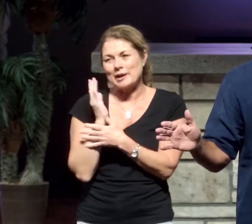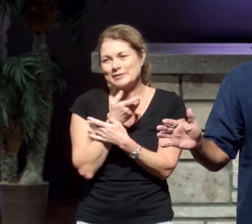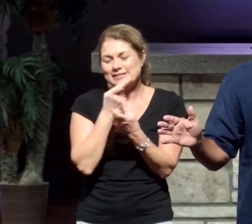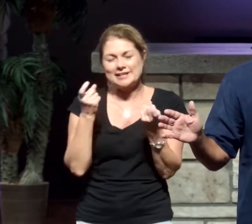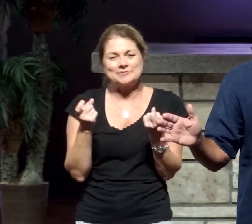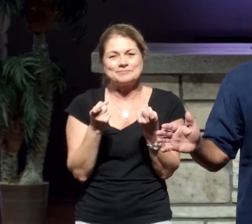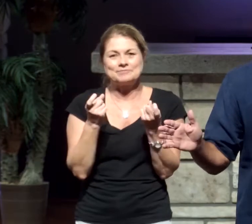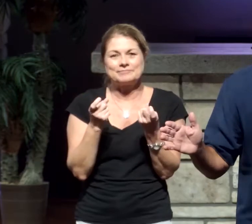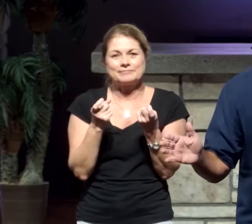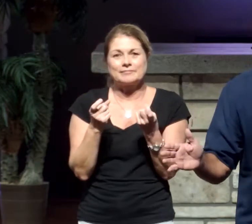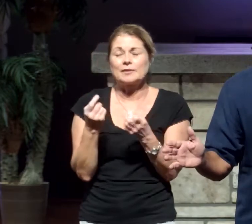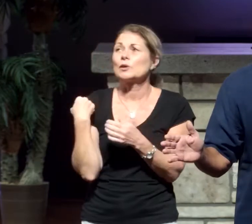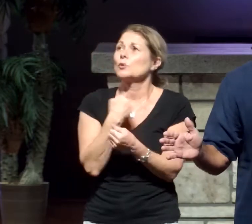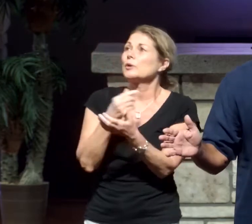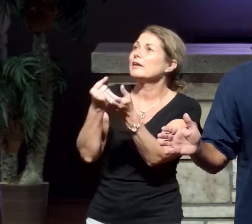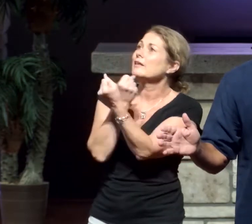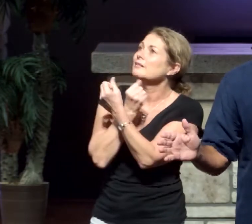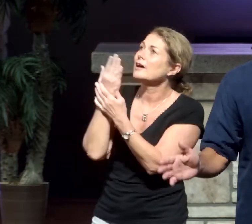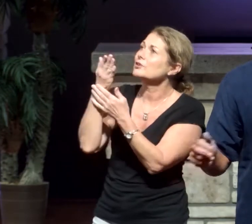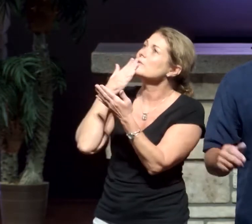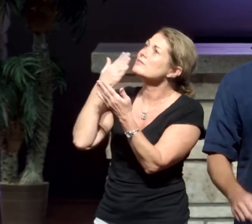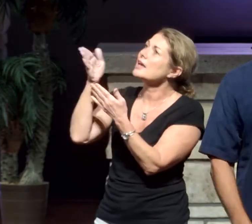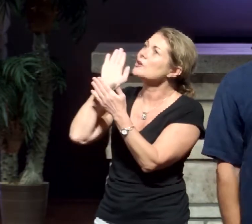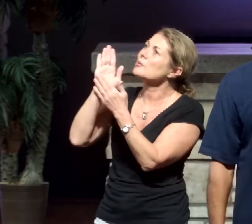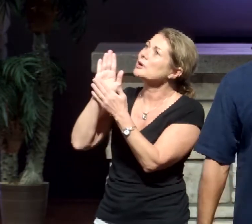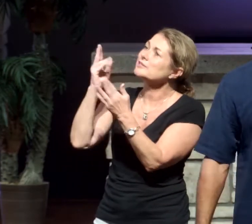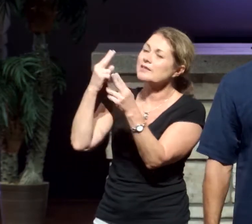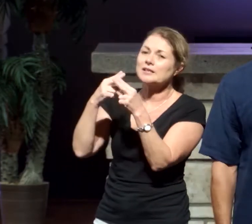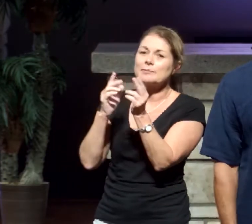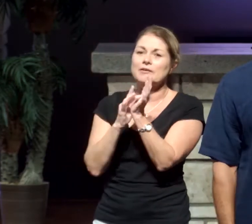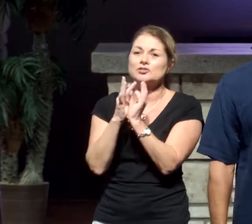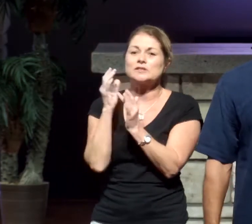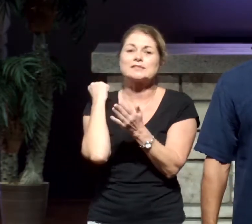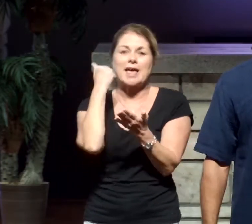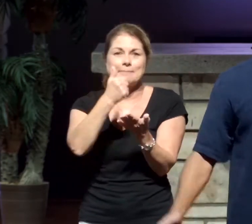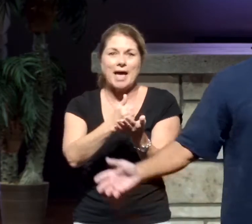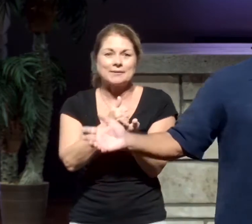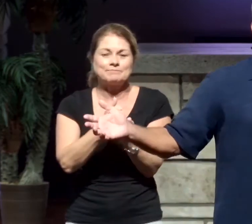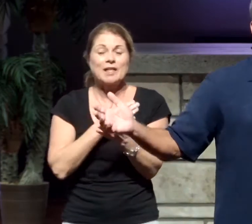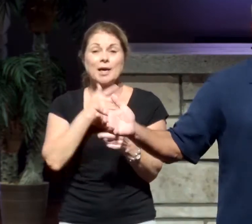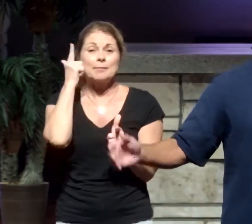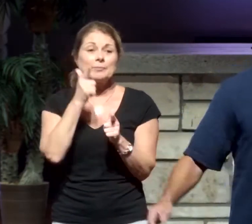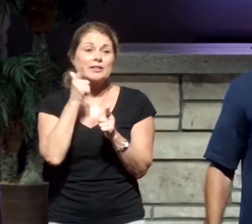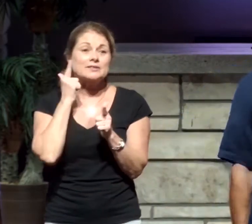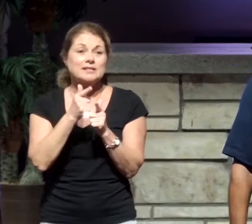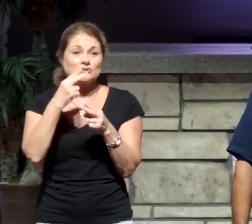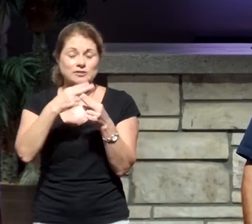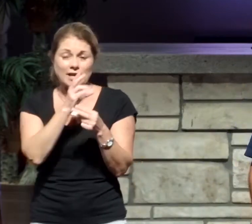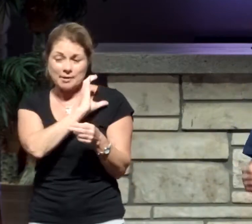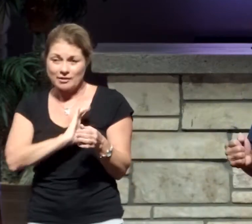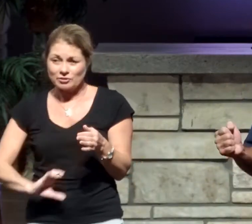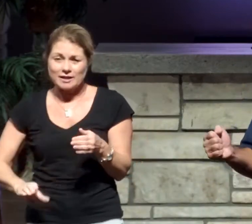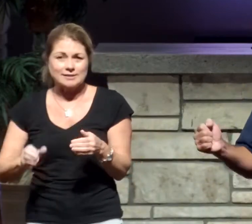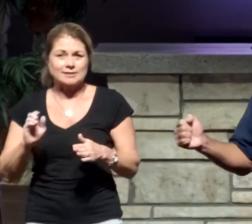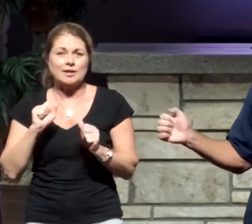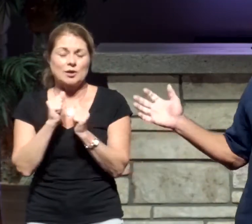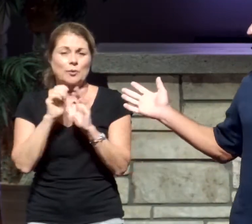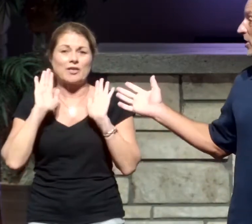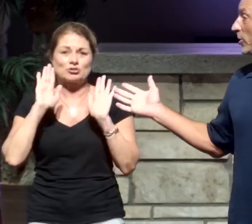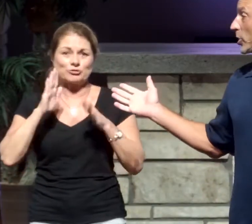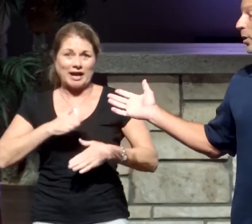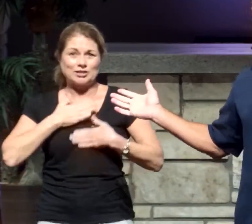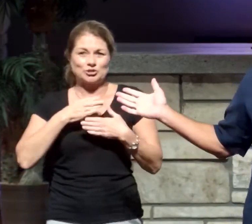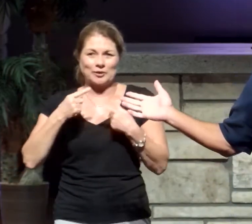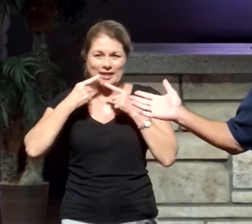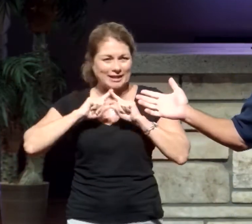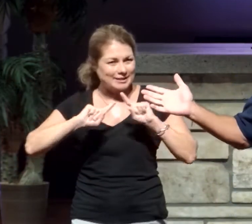you. We thank and we praise you. In Jesus' name we pray. Amen. My brothers and sisters in Christ, it's with great joy that I get to announce